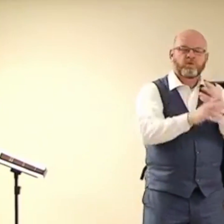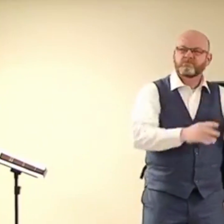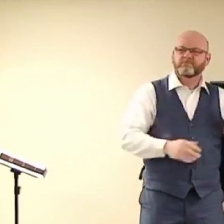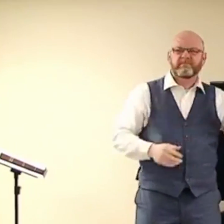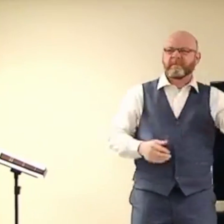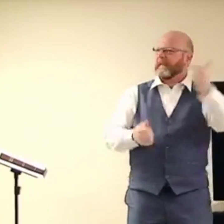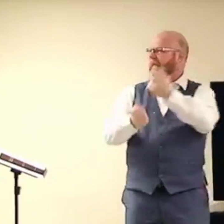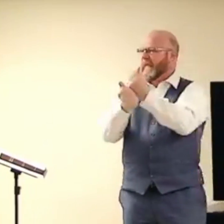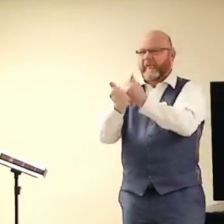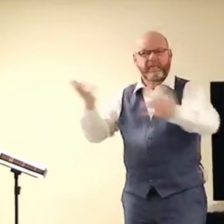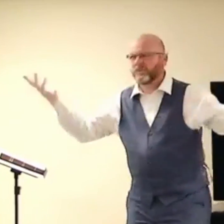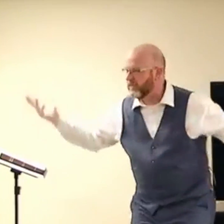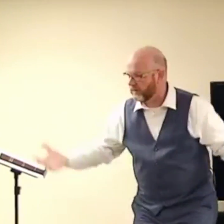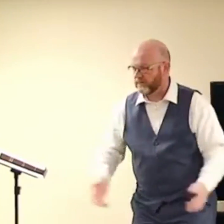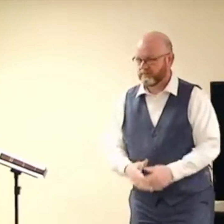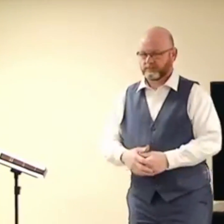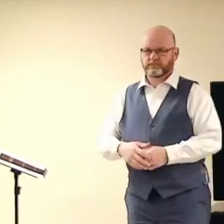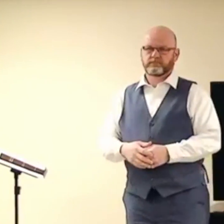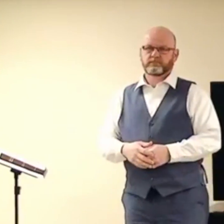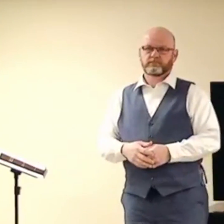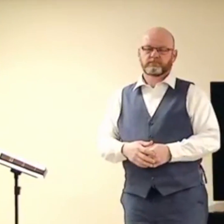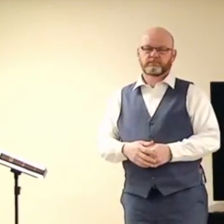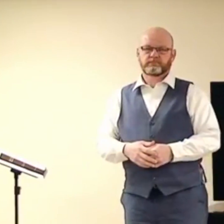God made the world and everything in it.